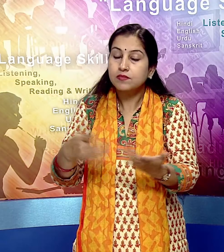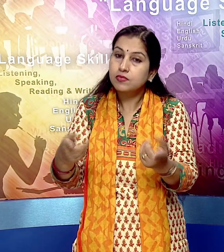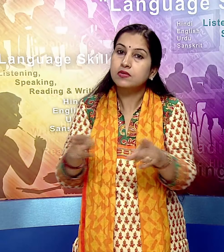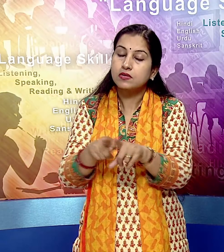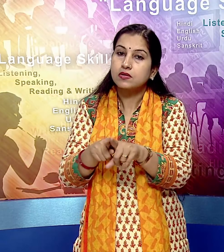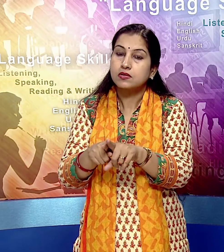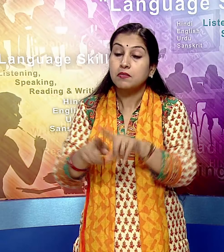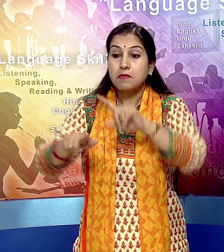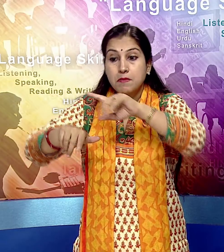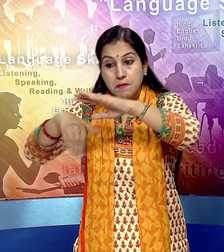or dough,